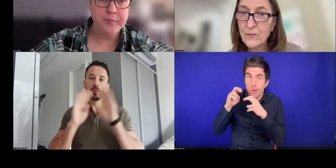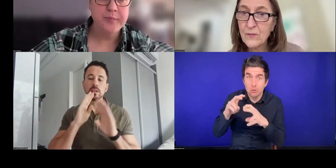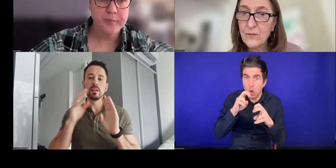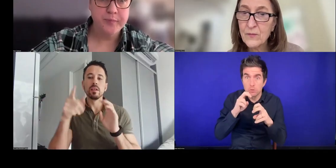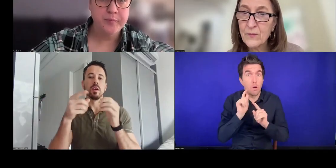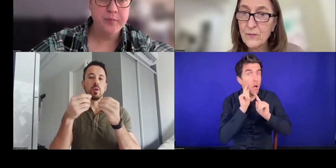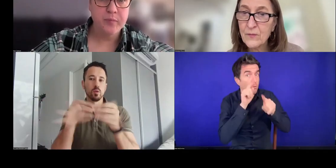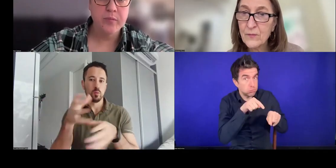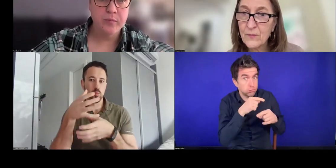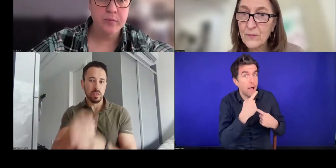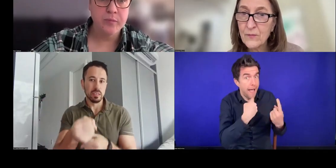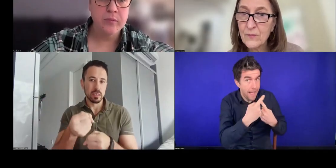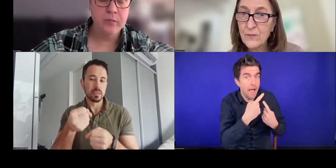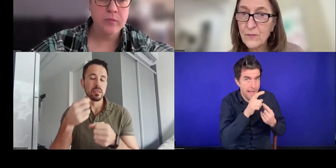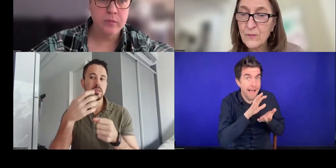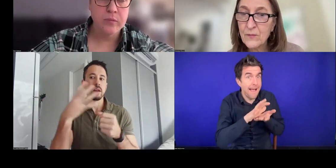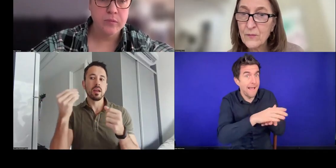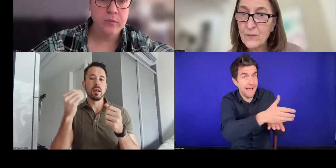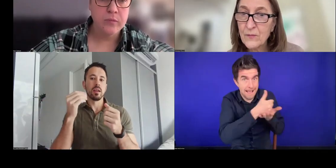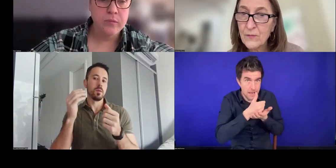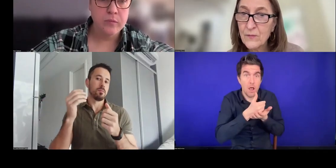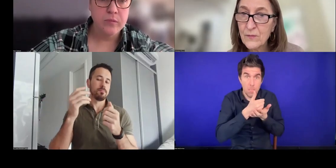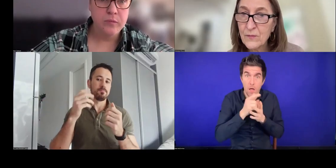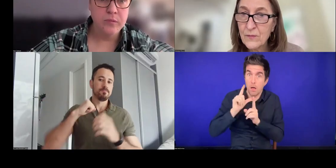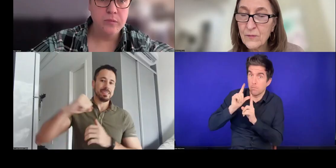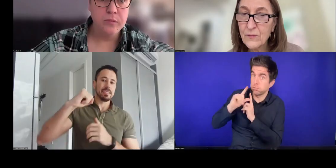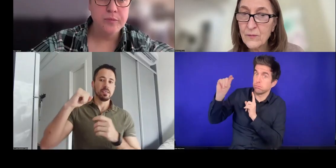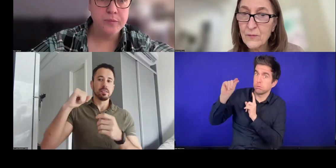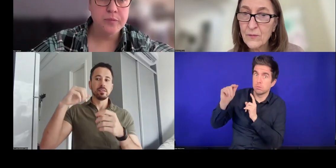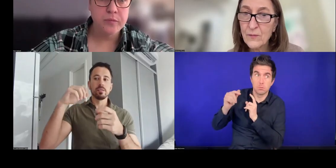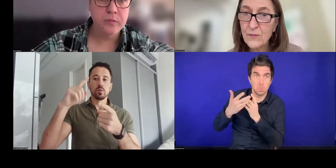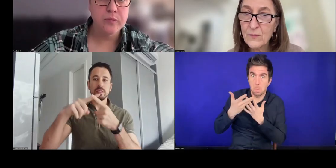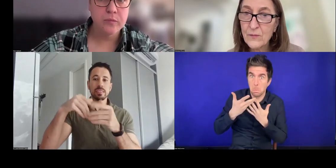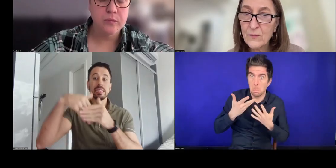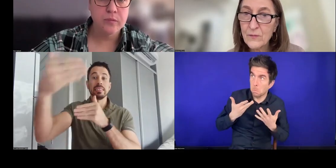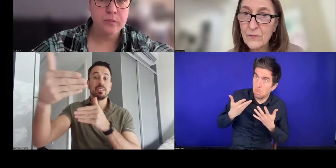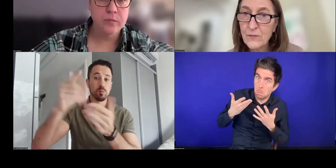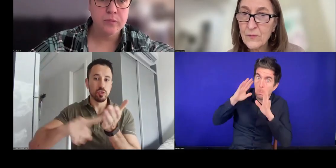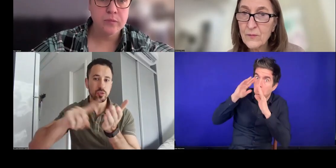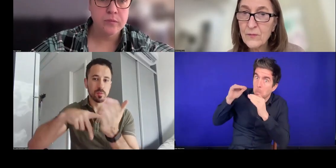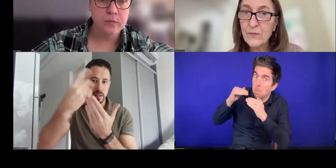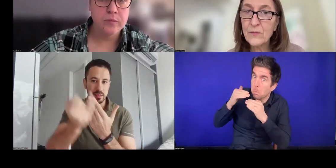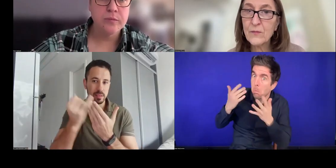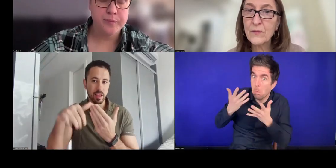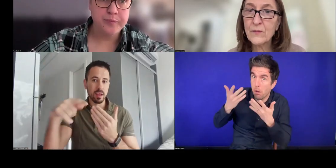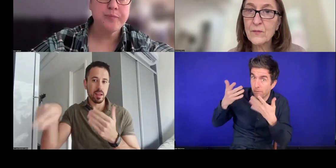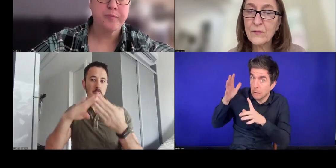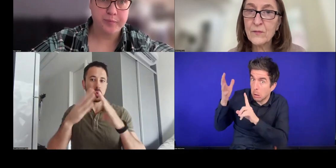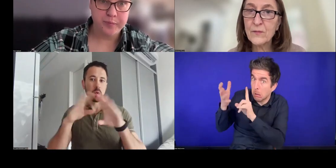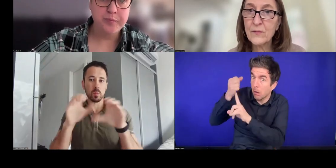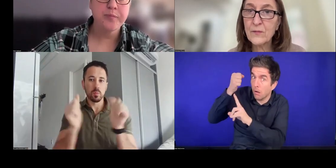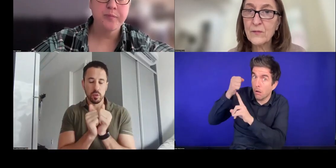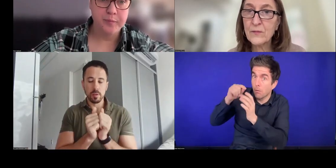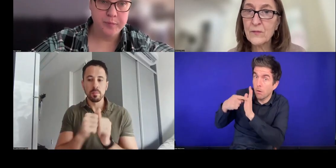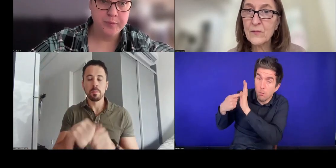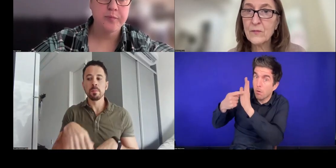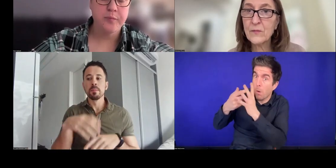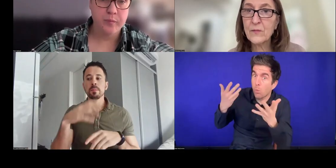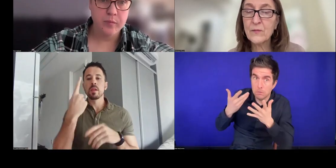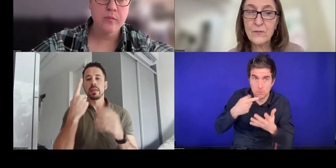results back to the community. What happens is the community loses trust in researchers and then are